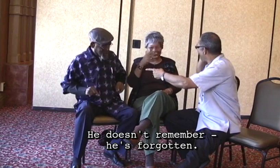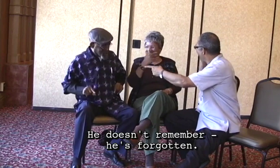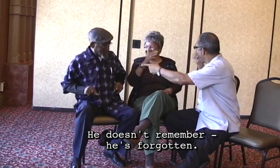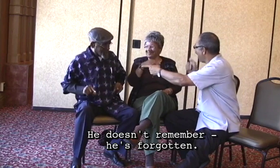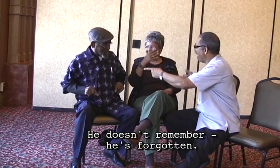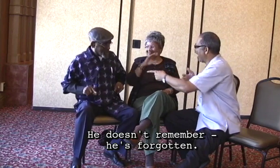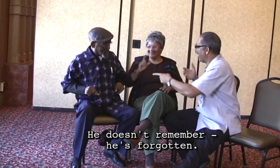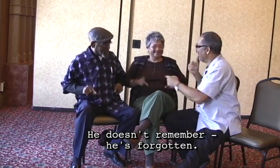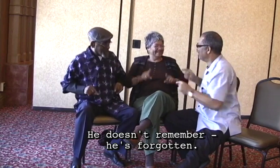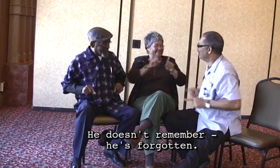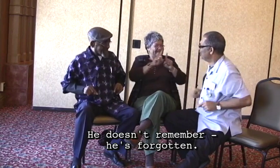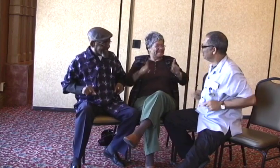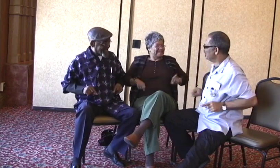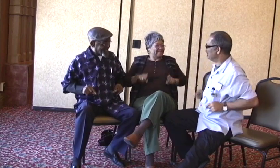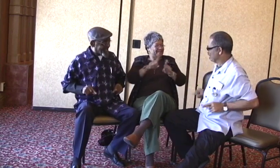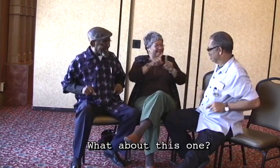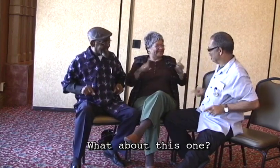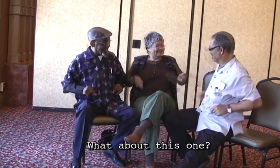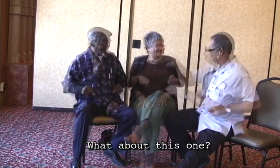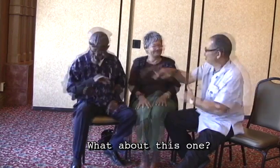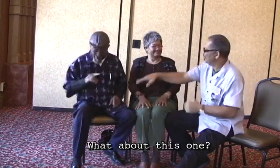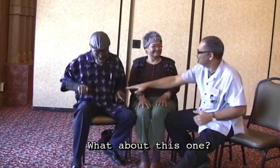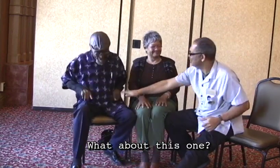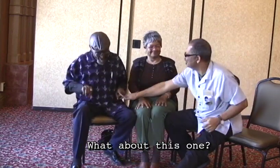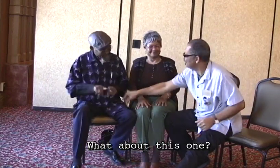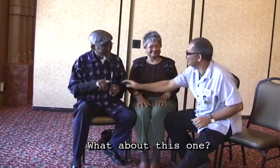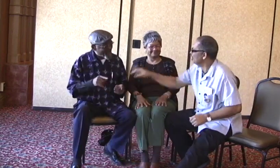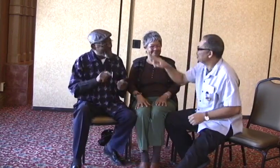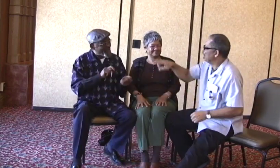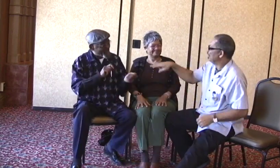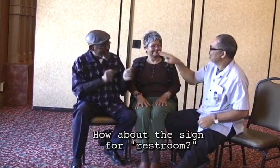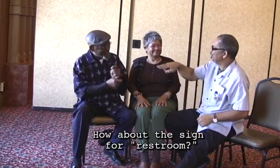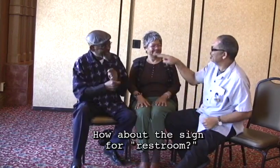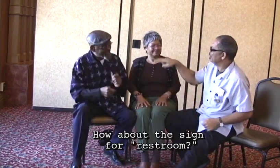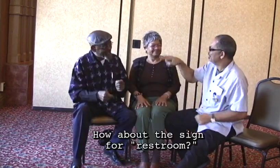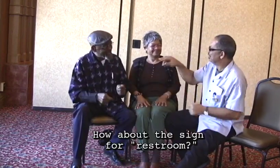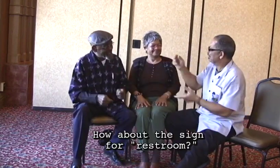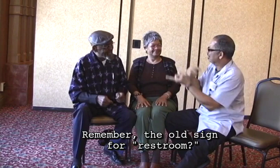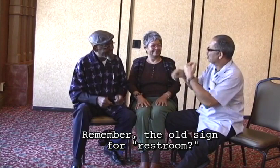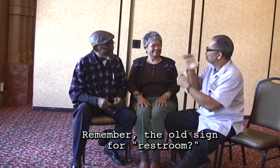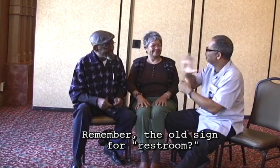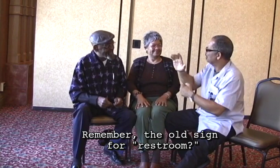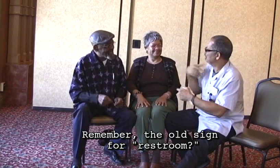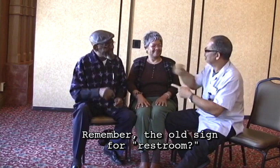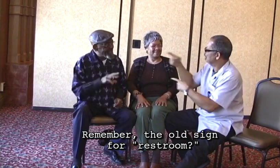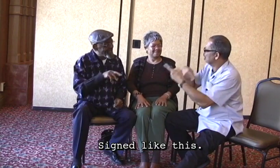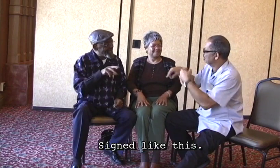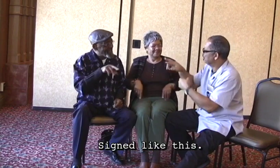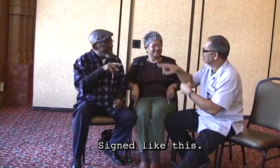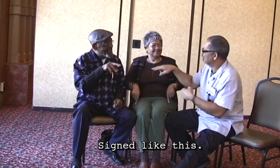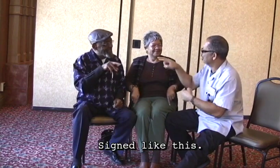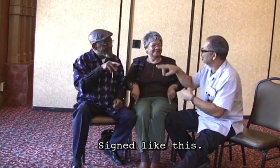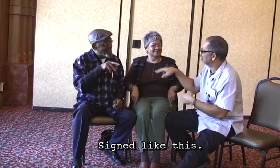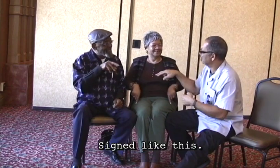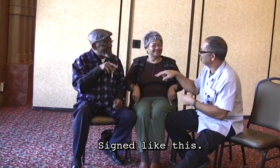Chicken. He's forgot. forgotten. What That about was this chicken. one? Hey, how about the sign for restroom? Remember the old sign for restroom? Sign like